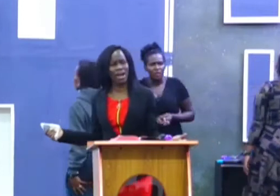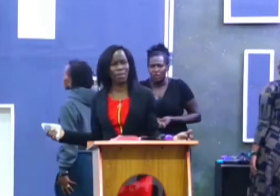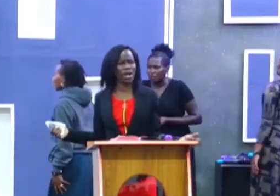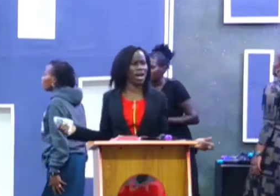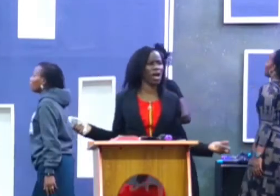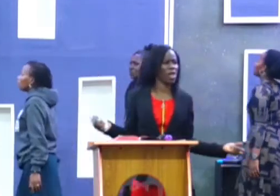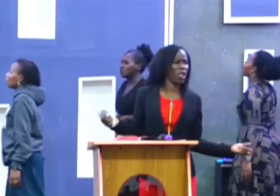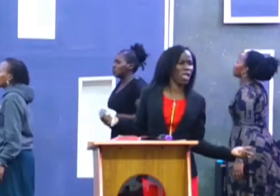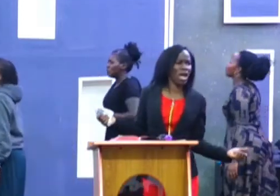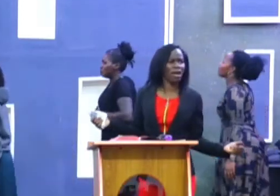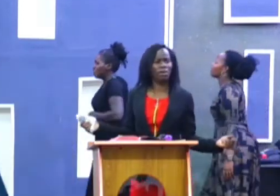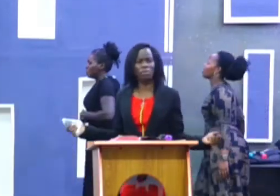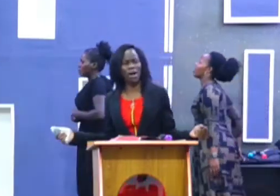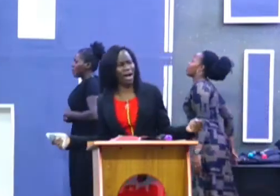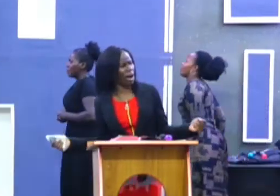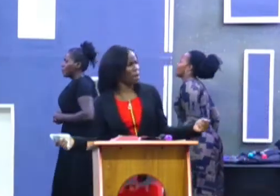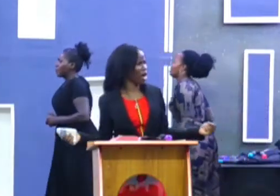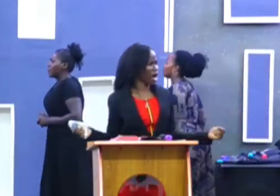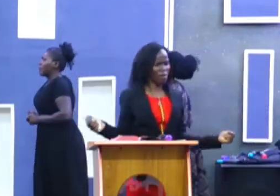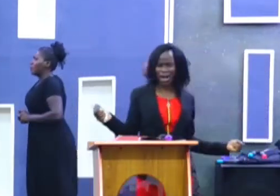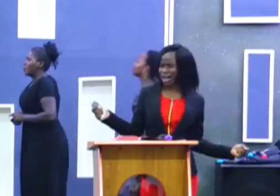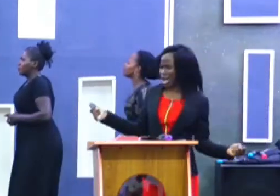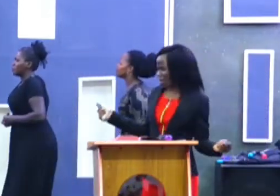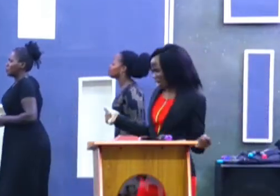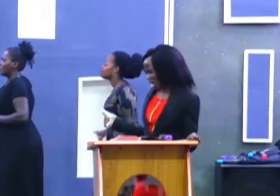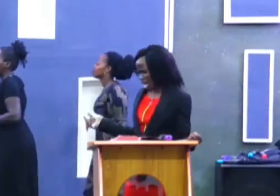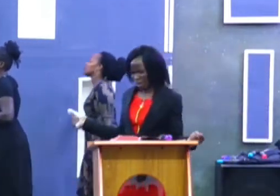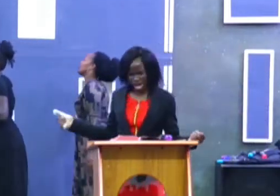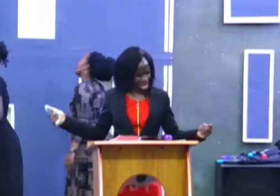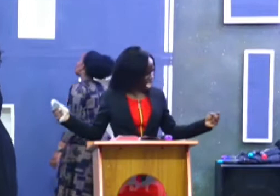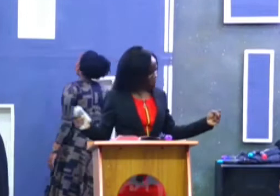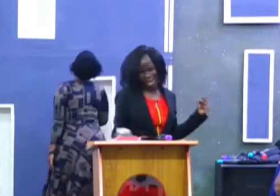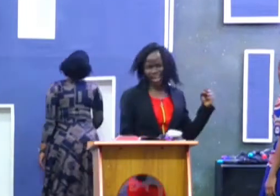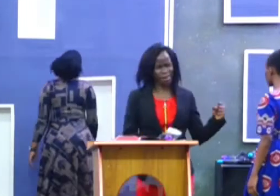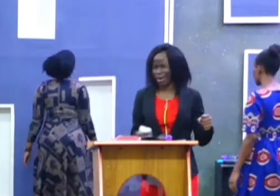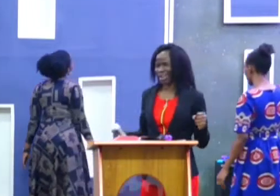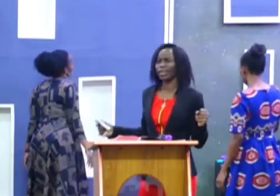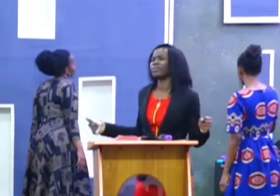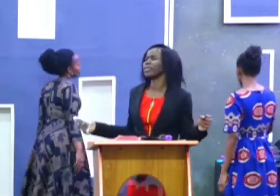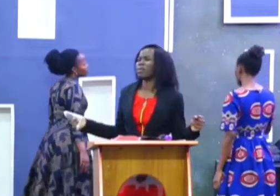Omoyo mutoko kwa katwe taga, omoyo